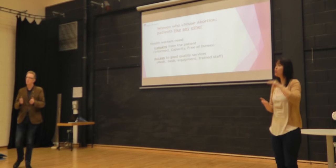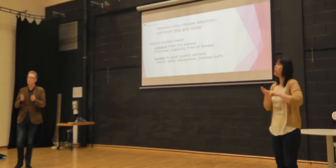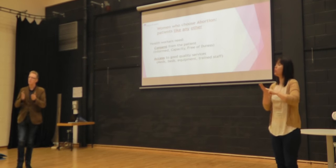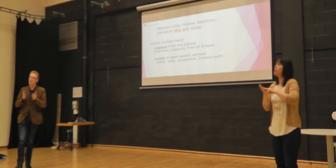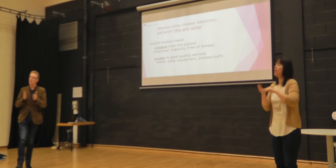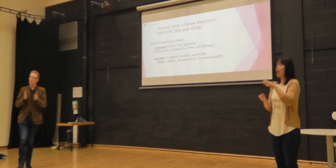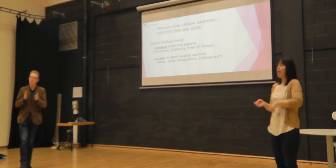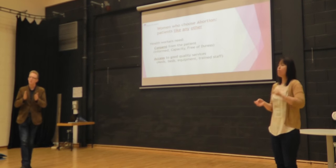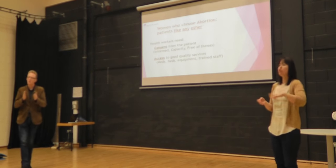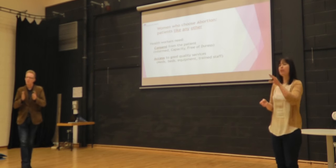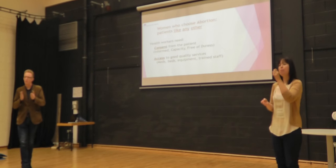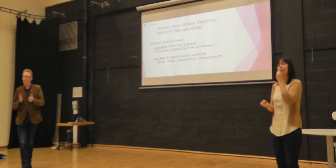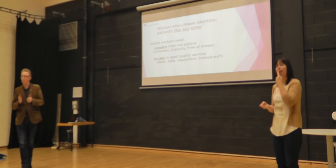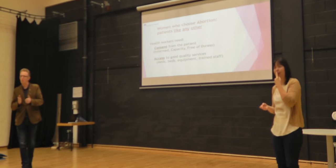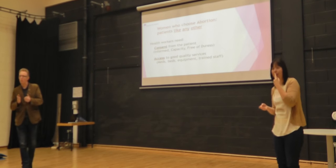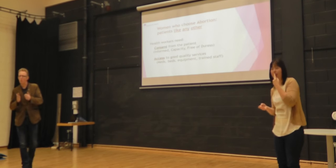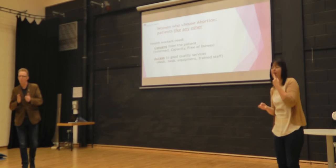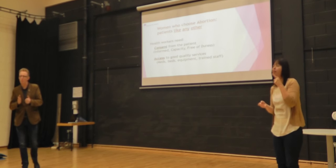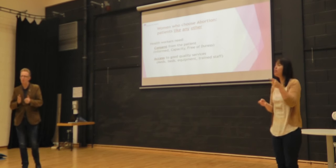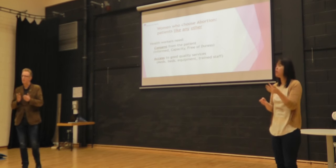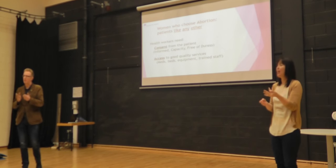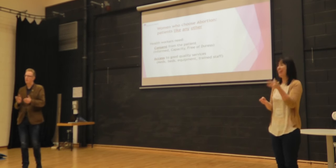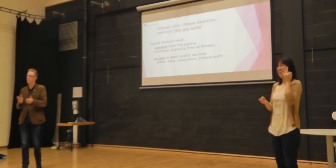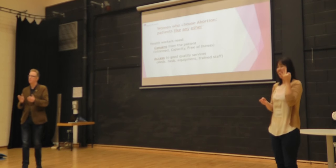pill. If you go on